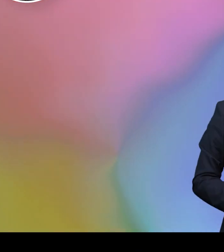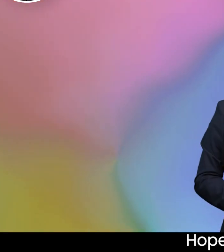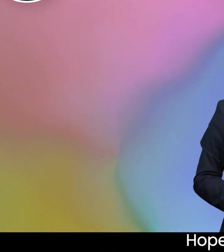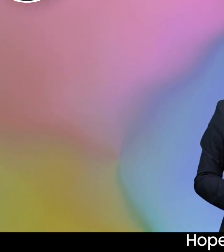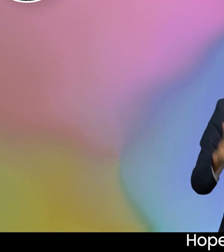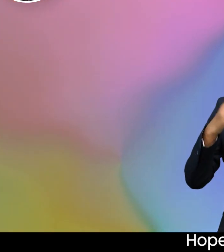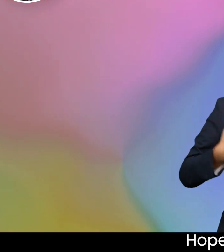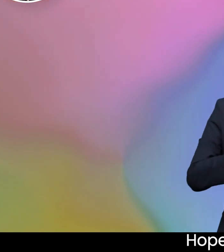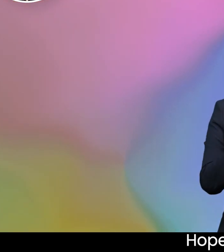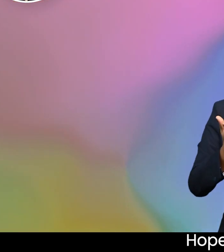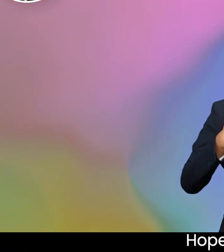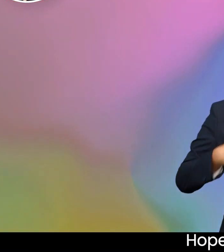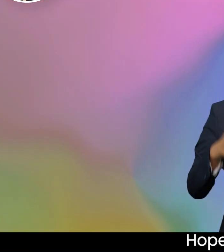Hope you all are doing well.